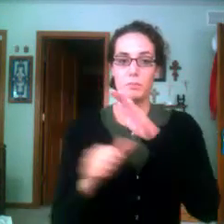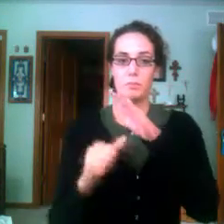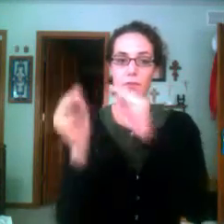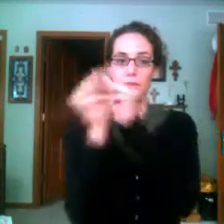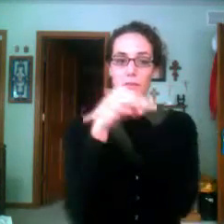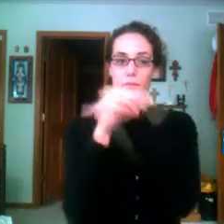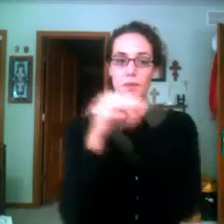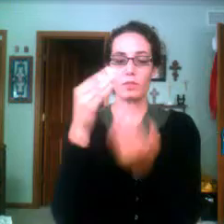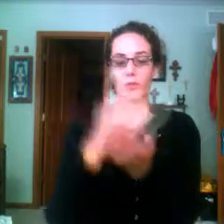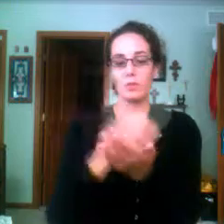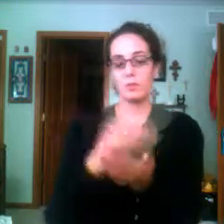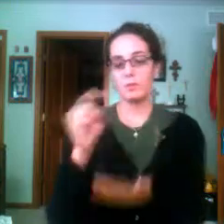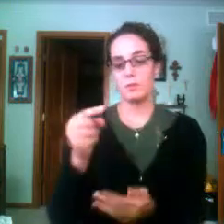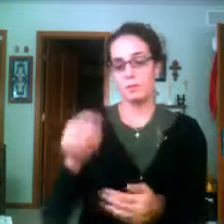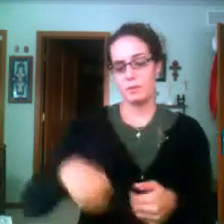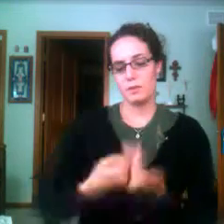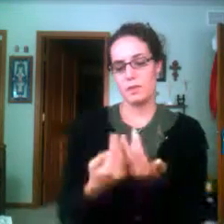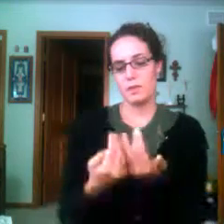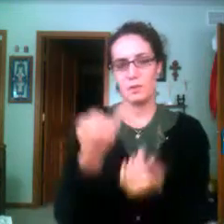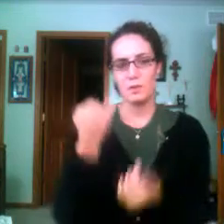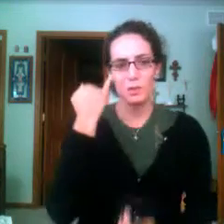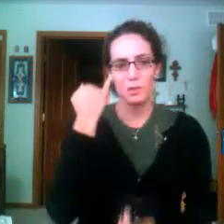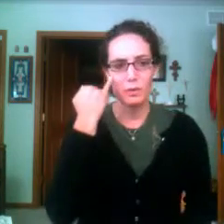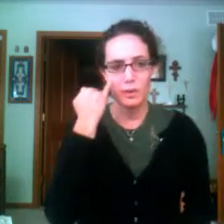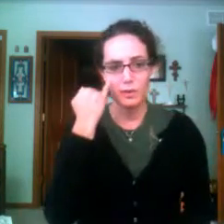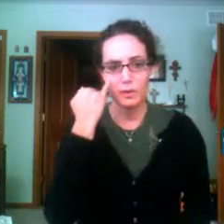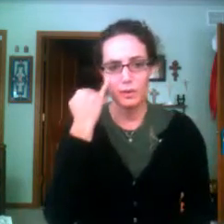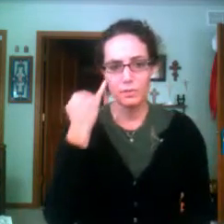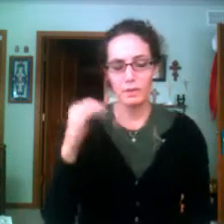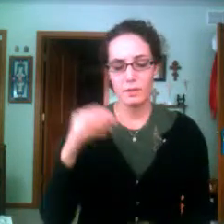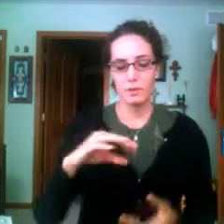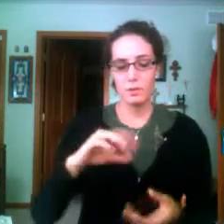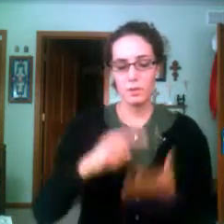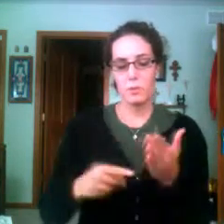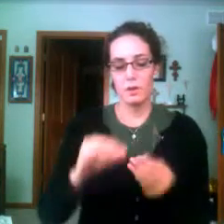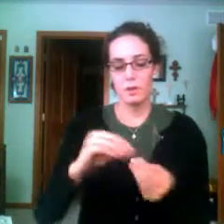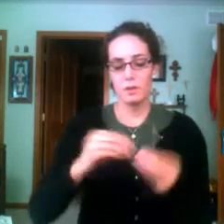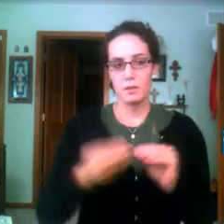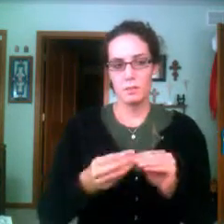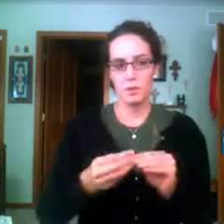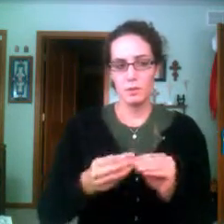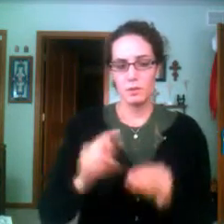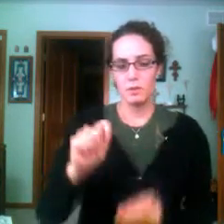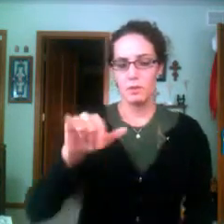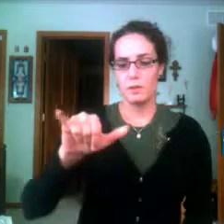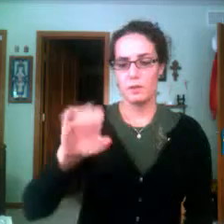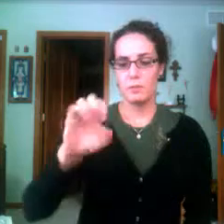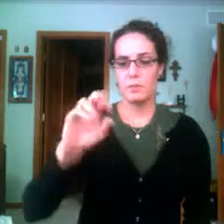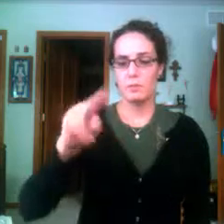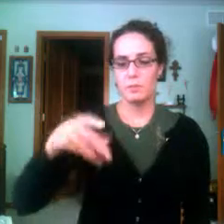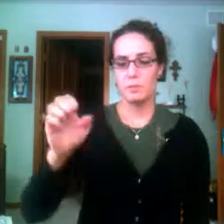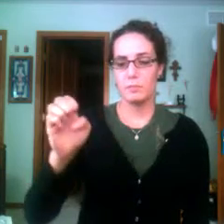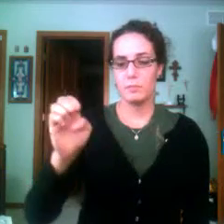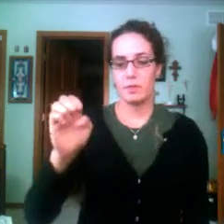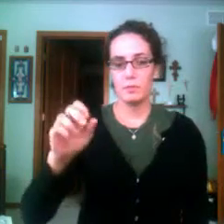how to identify what a number is, what type, what is the classification of a number. Right? And the second part of this lesson